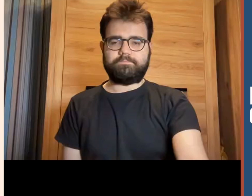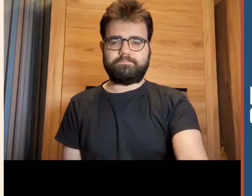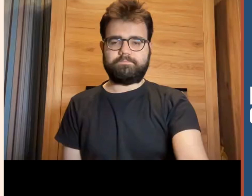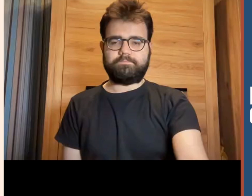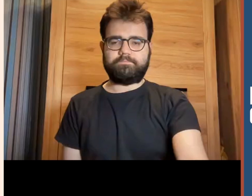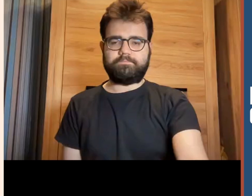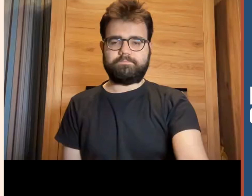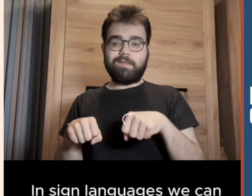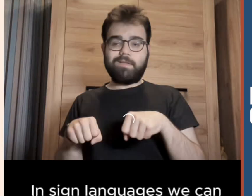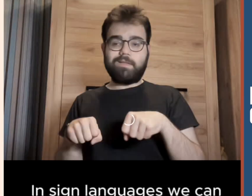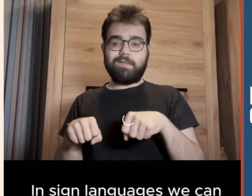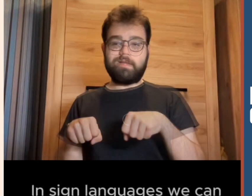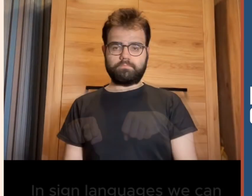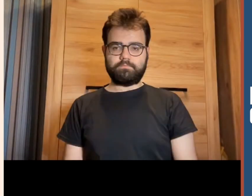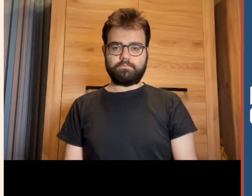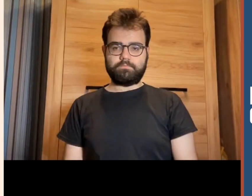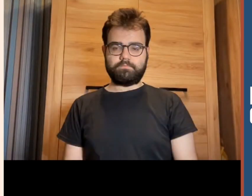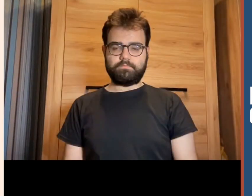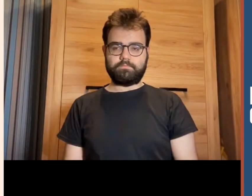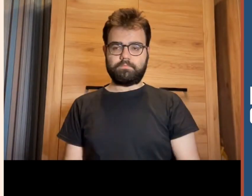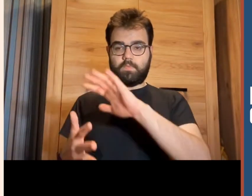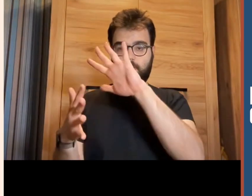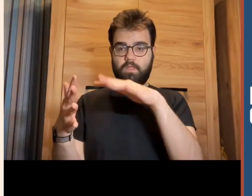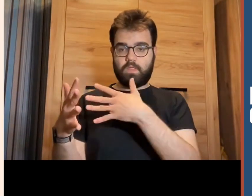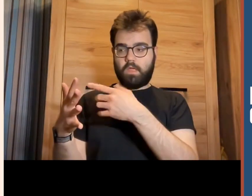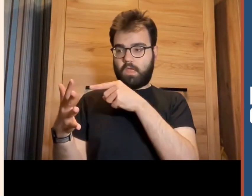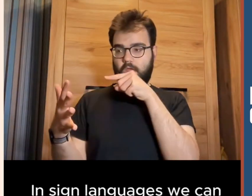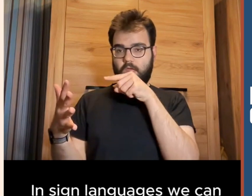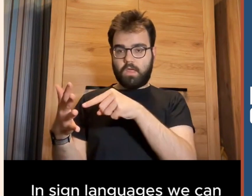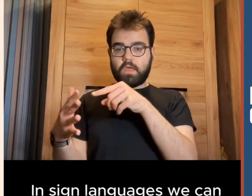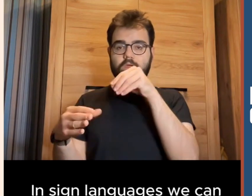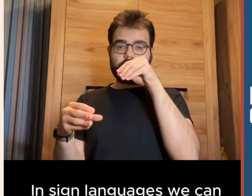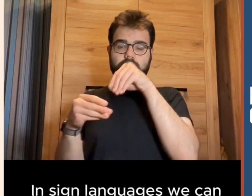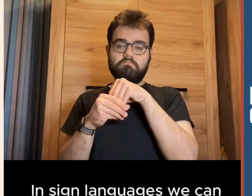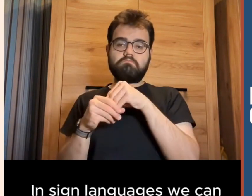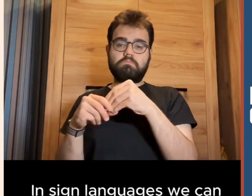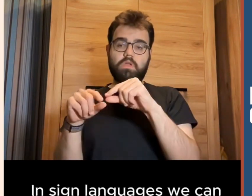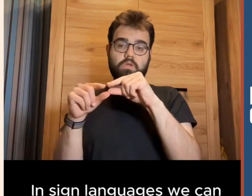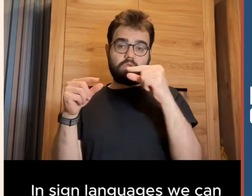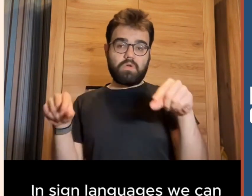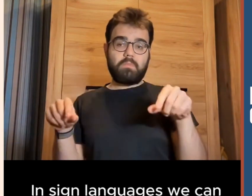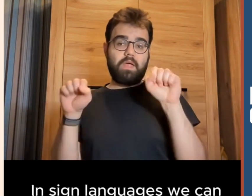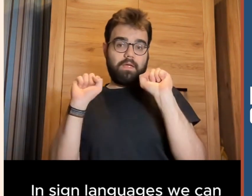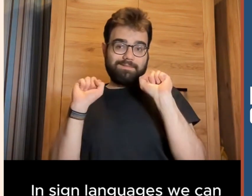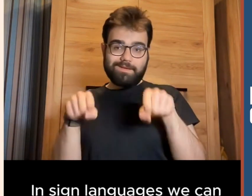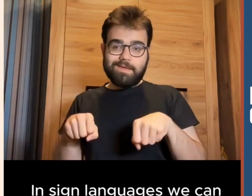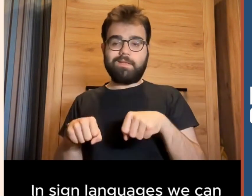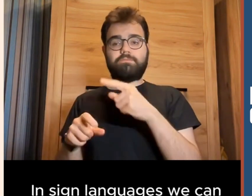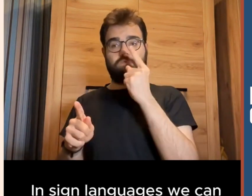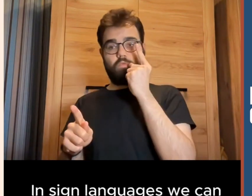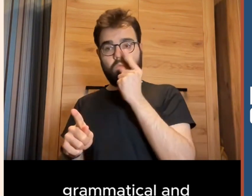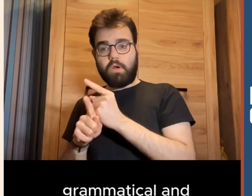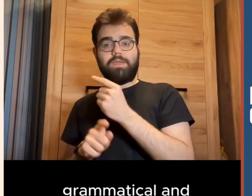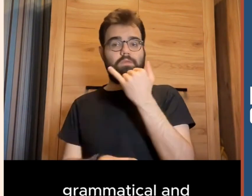of gesture and pantomime. But in sign languages, as in spoken languages, we can have